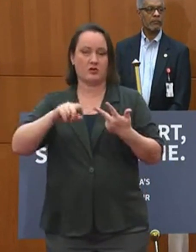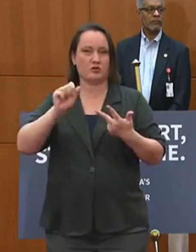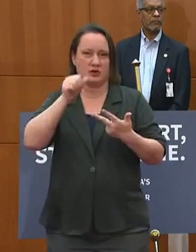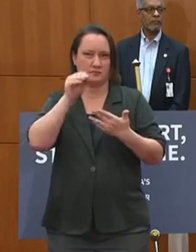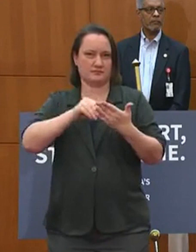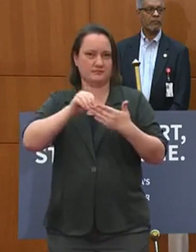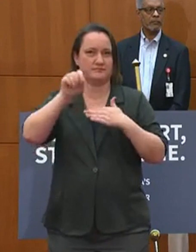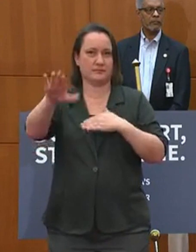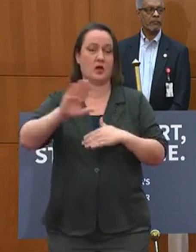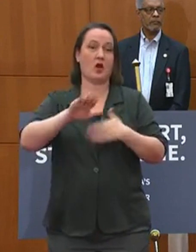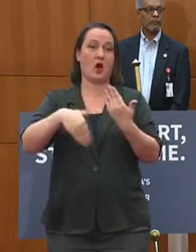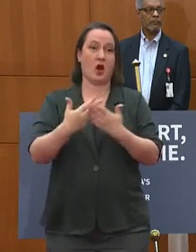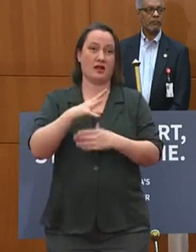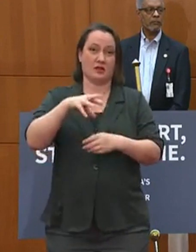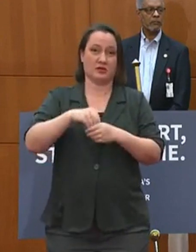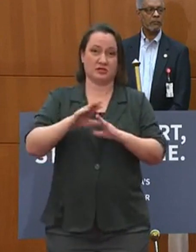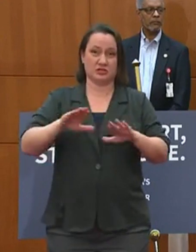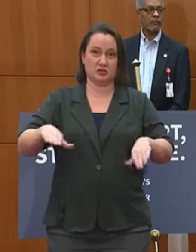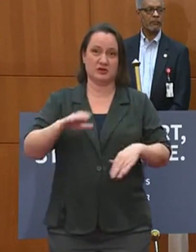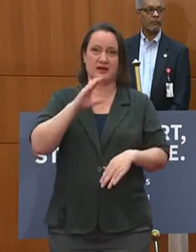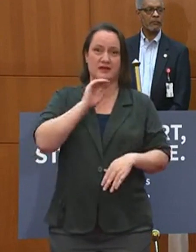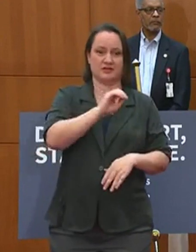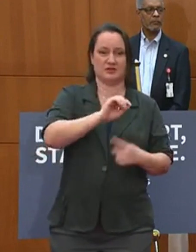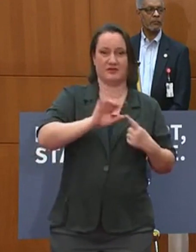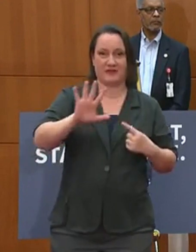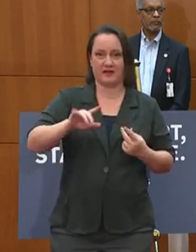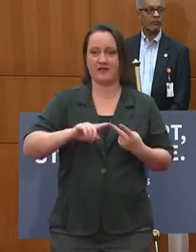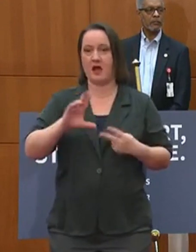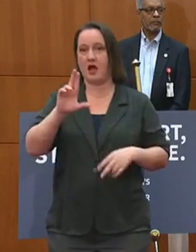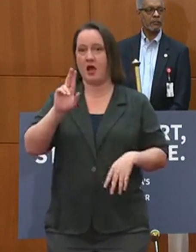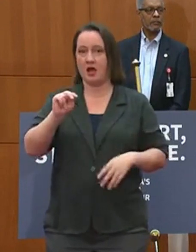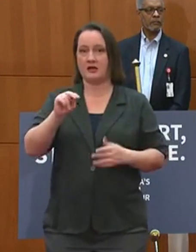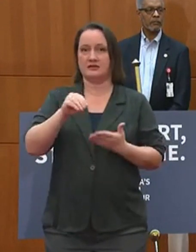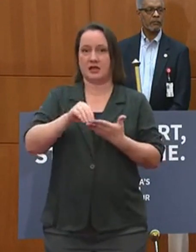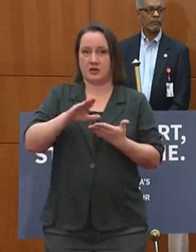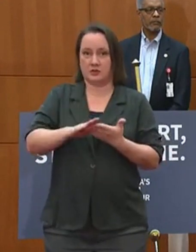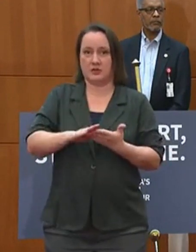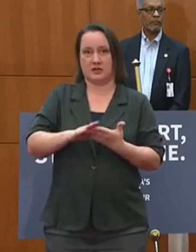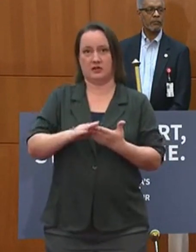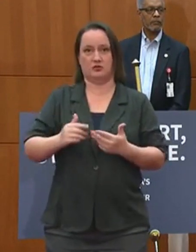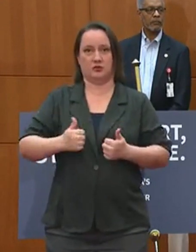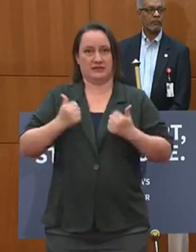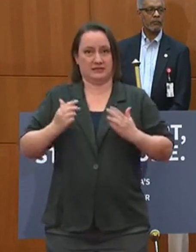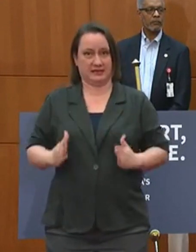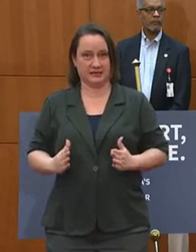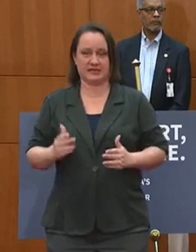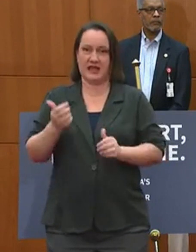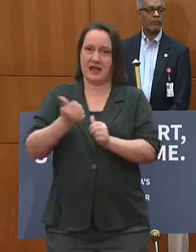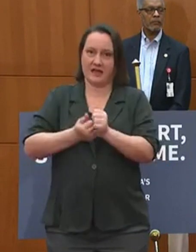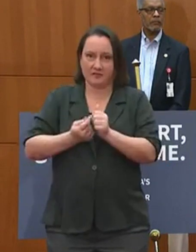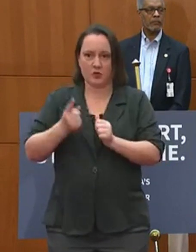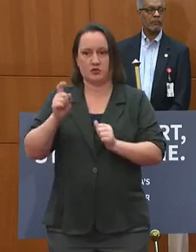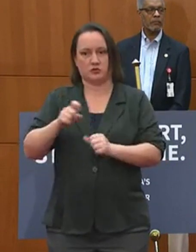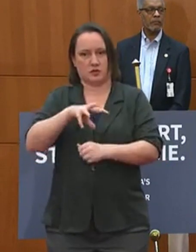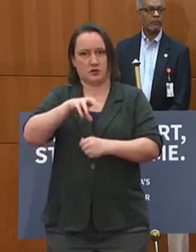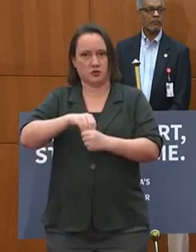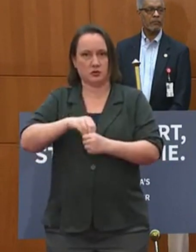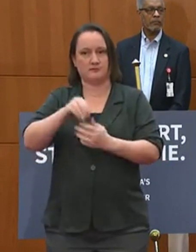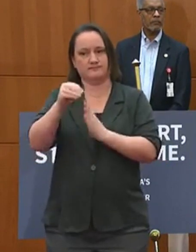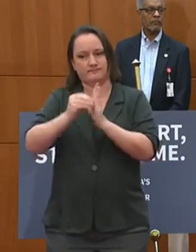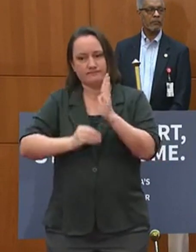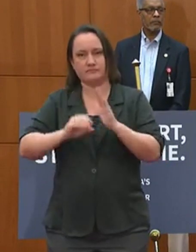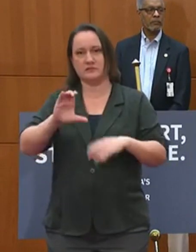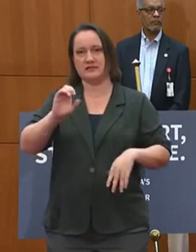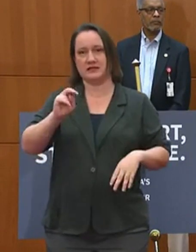ages 0 to 5, undocumented residents, everyone should be included and complete their census. By